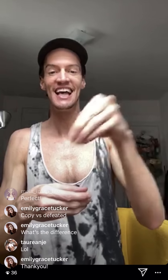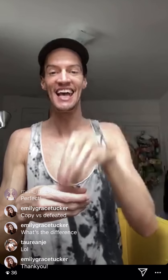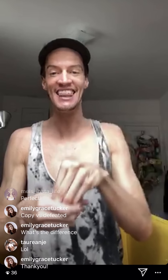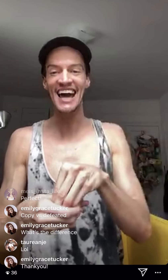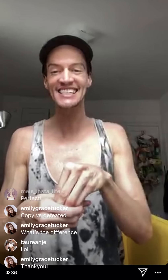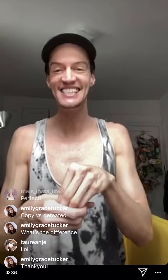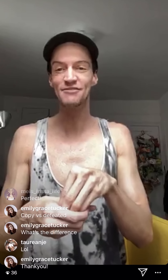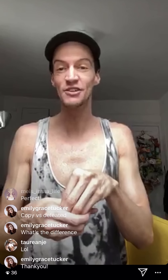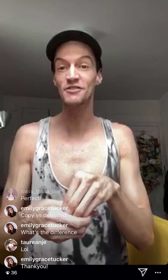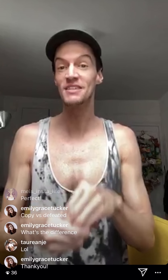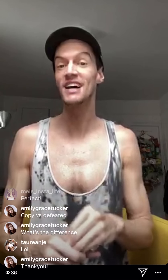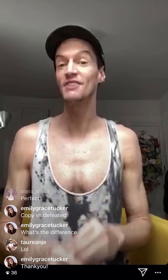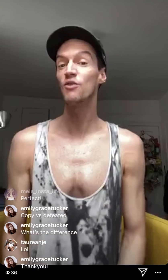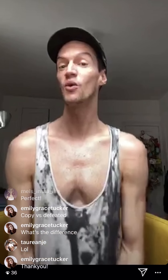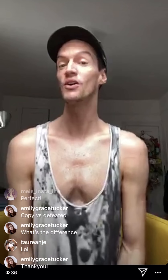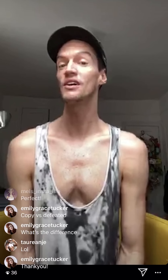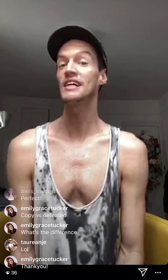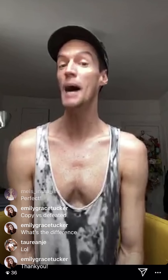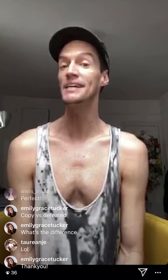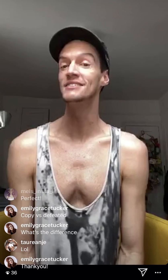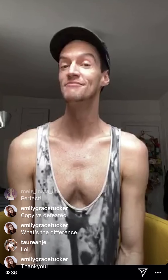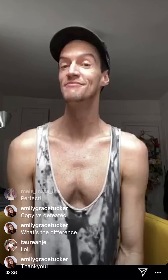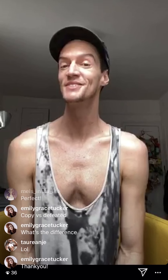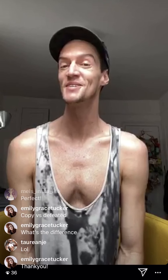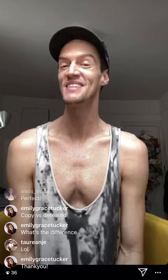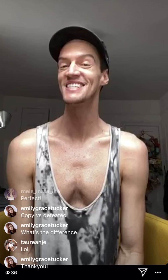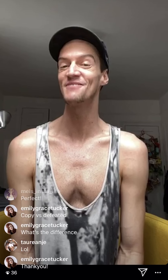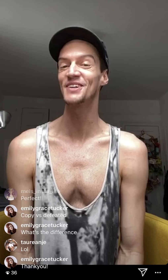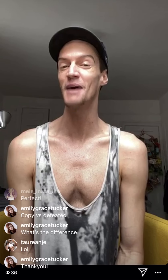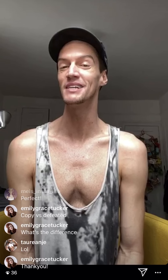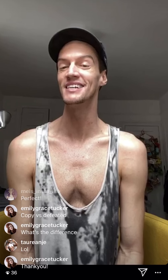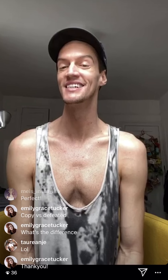that's different from the sign for copy. Show me the sign for copy.